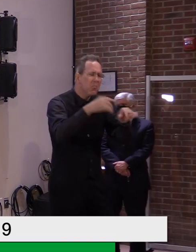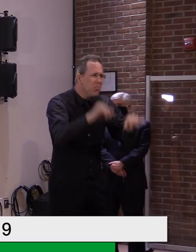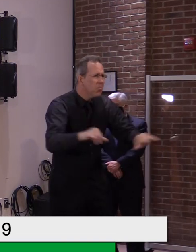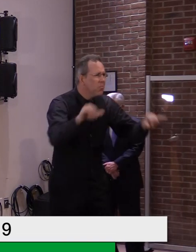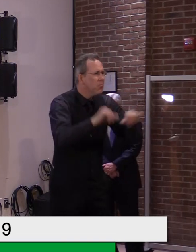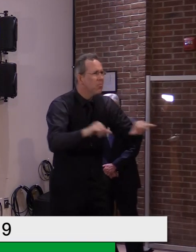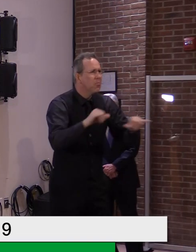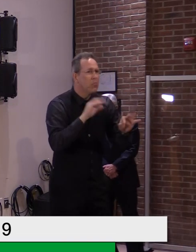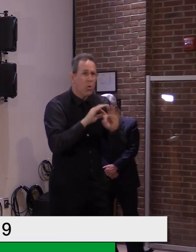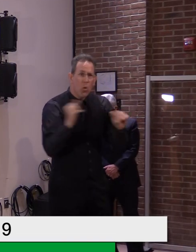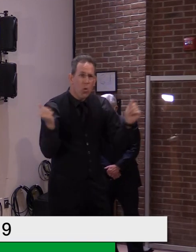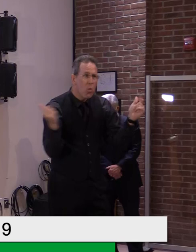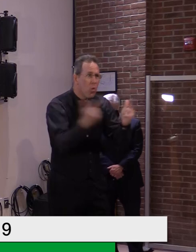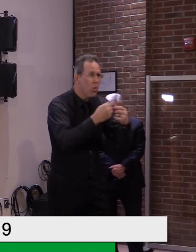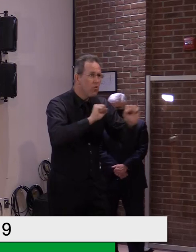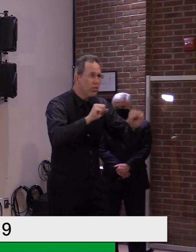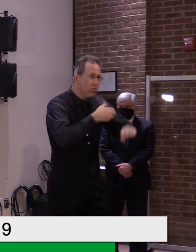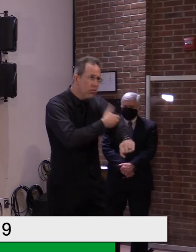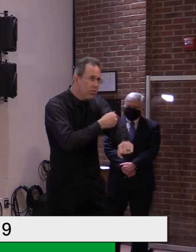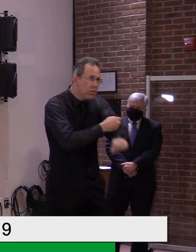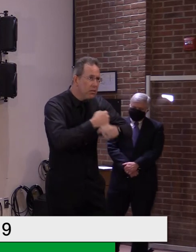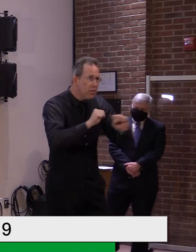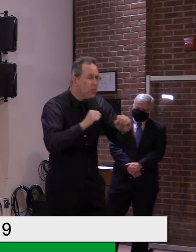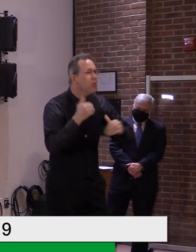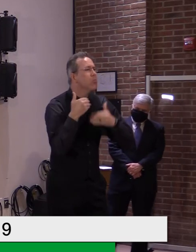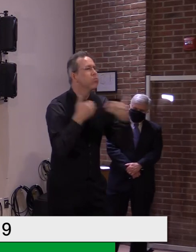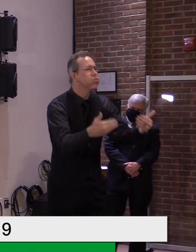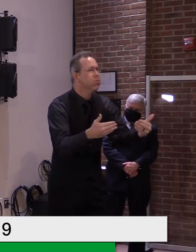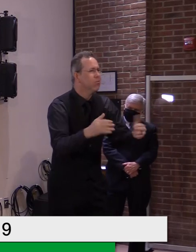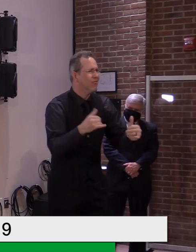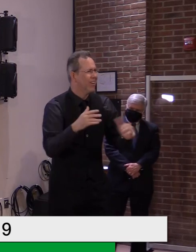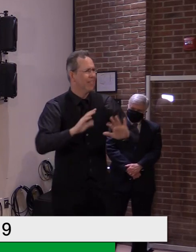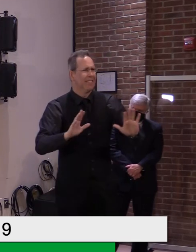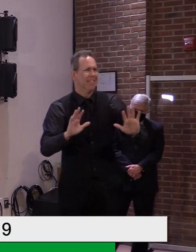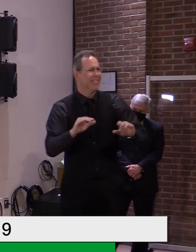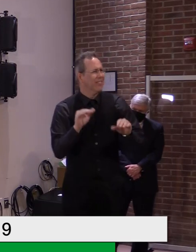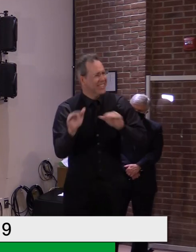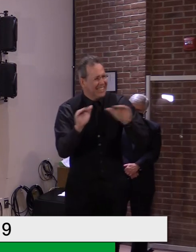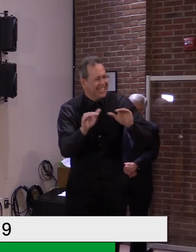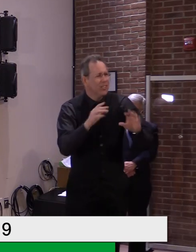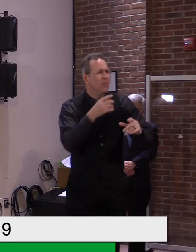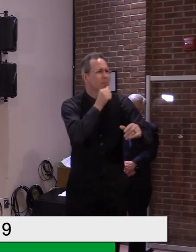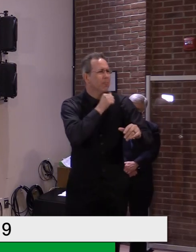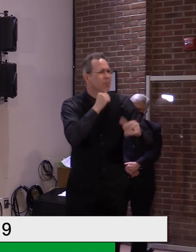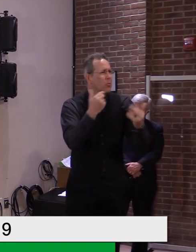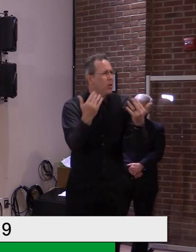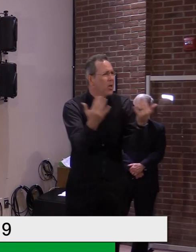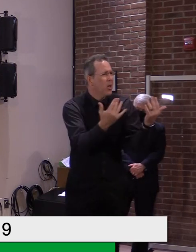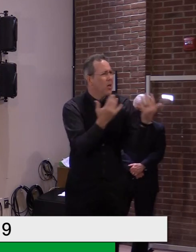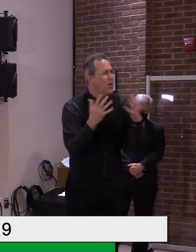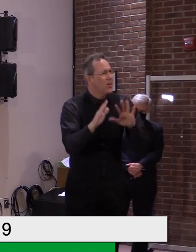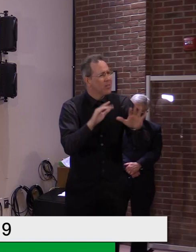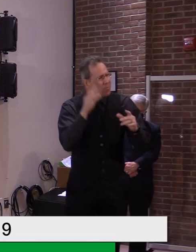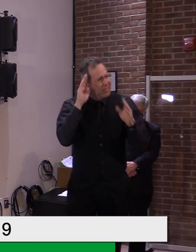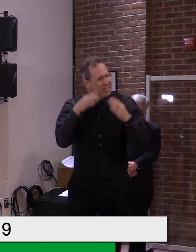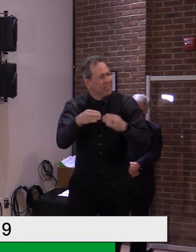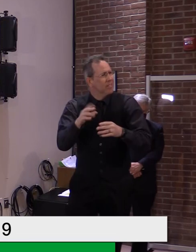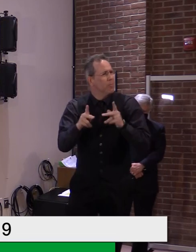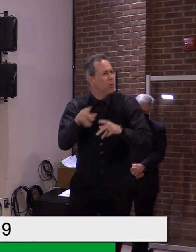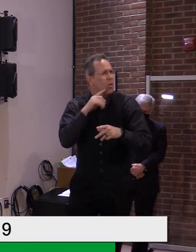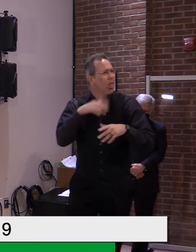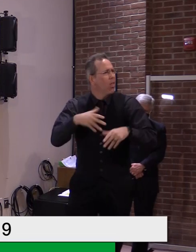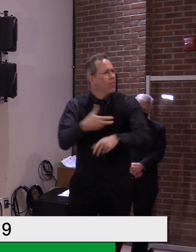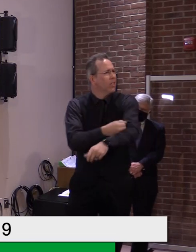to be vaccinated. So we're going to lay out that timeline, but again, as we keep reinforcing every single